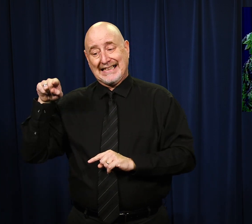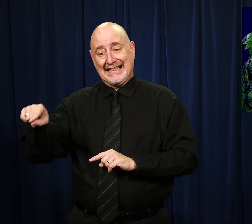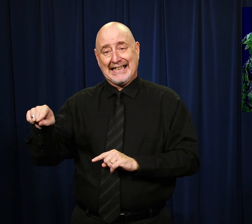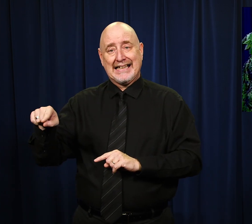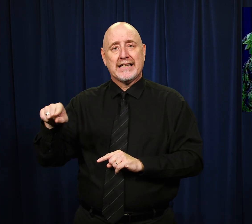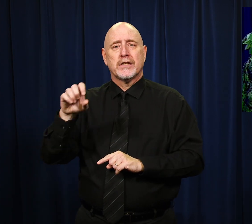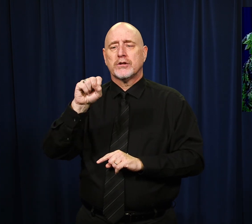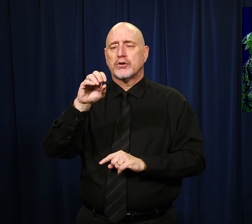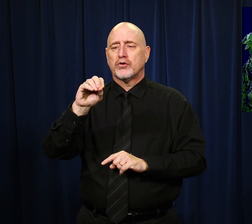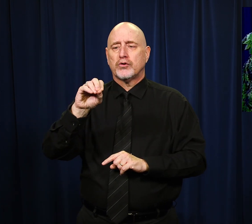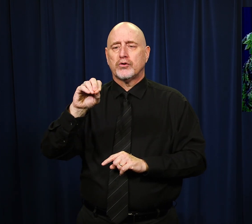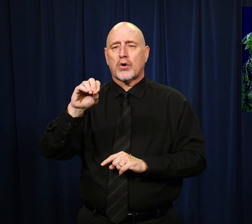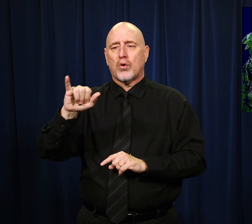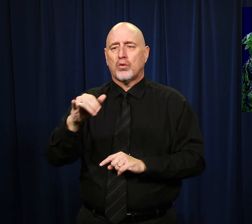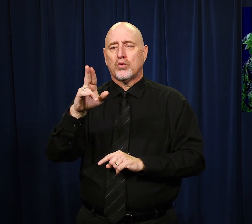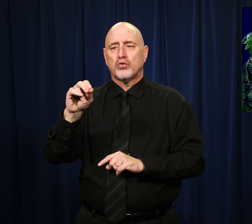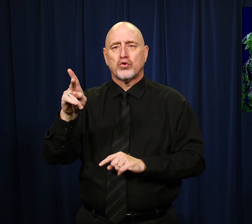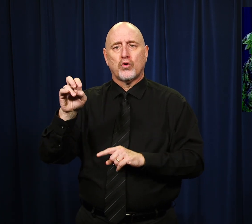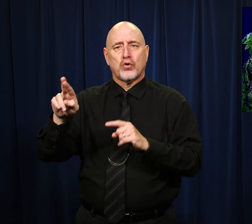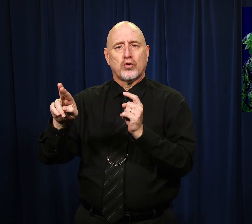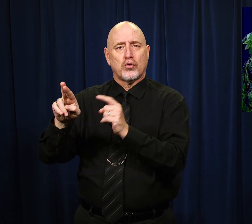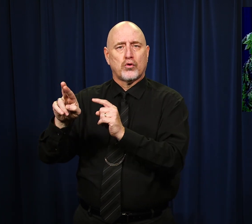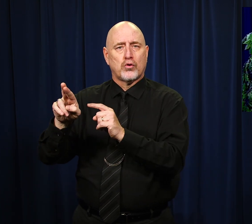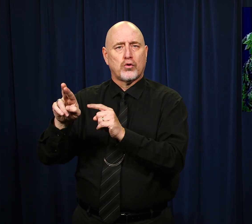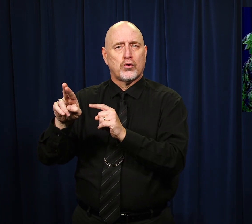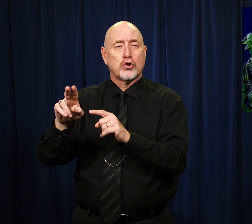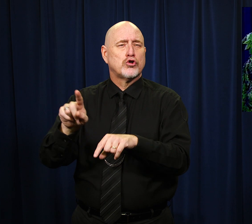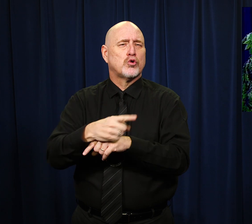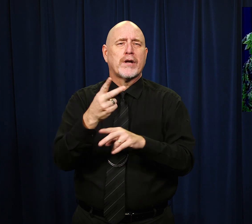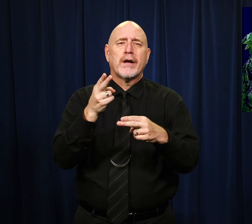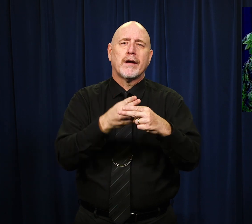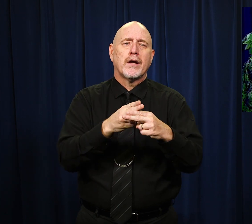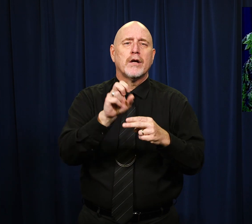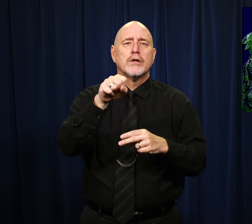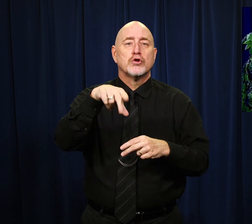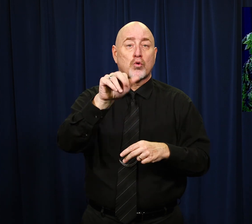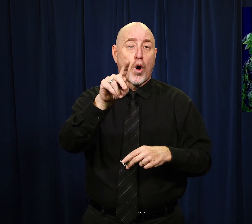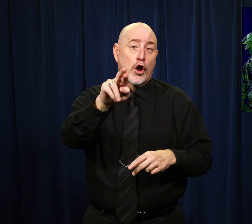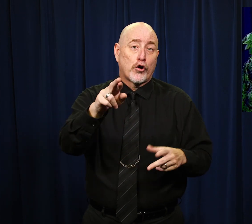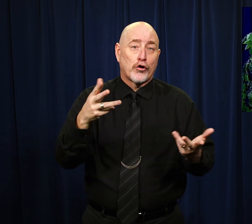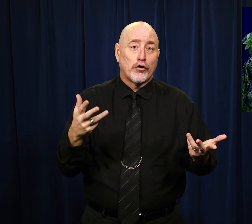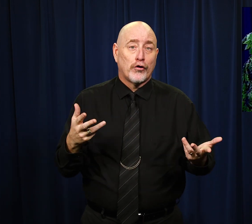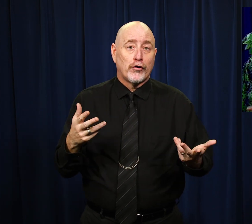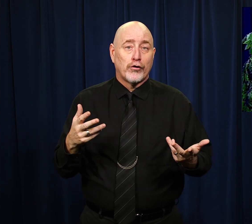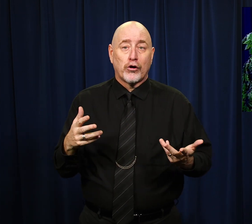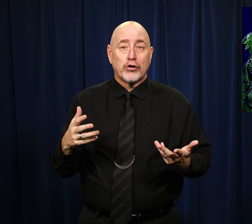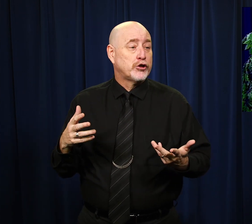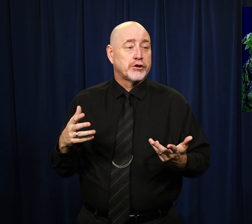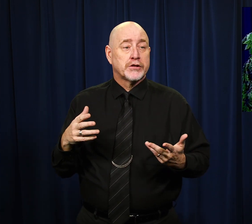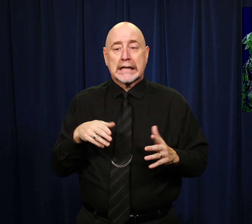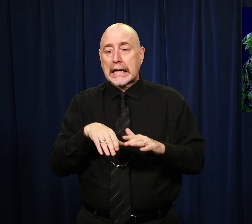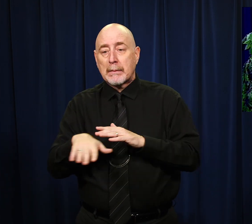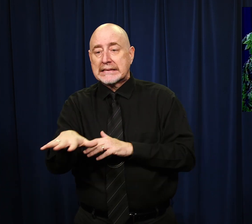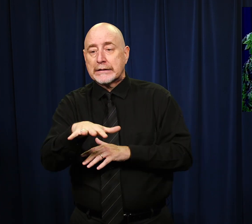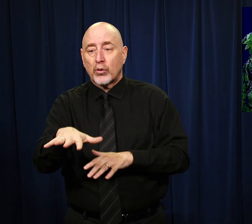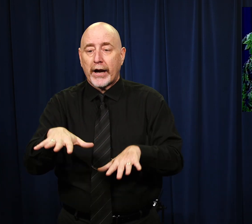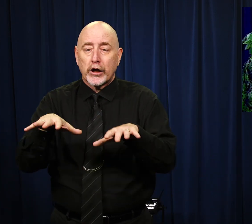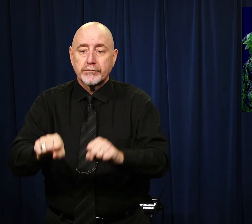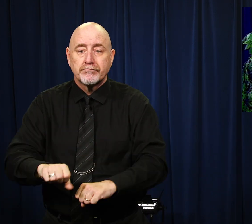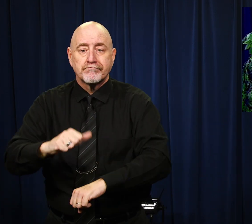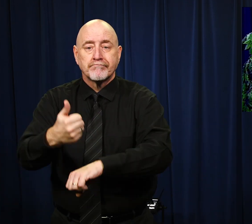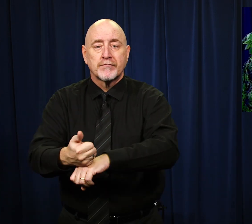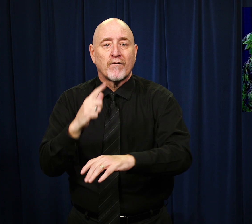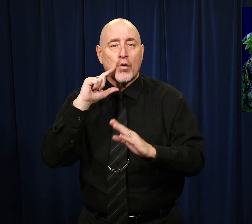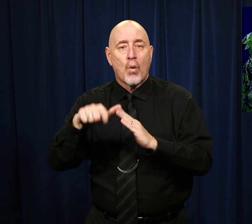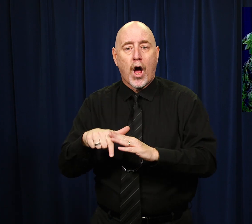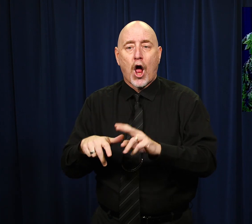sojourner. Today we might say squatter. somebody that just kind of comes in and sets down